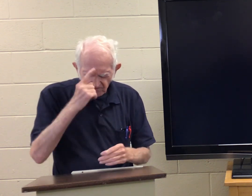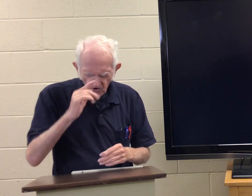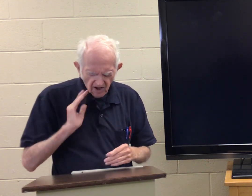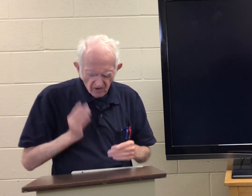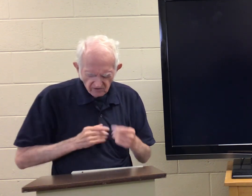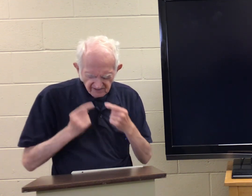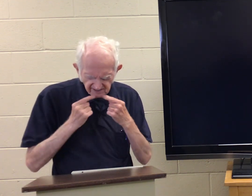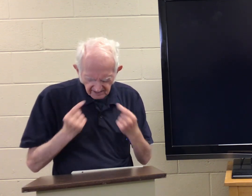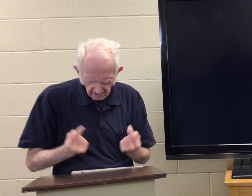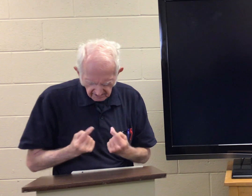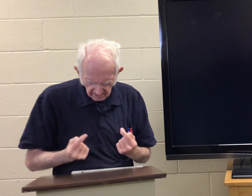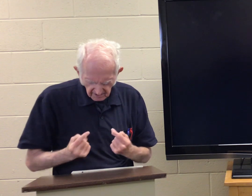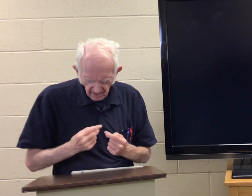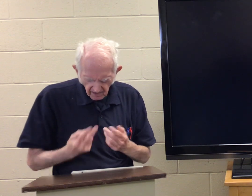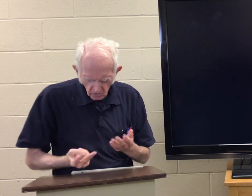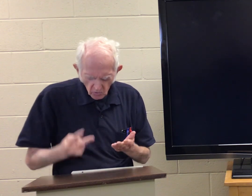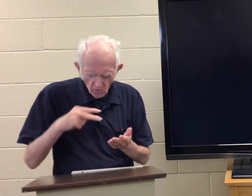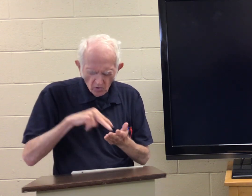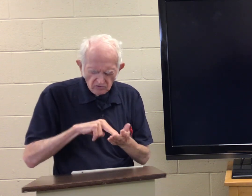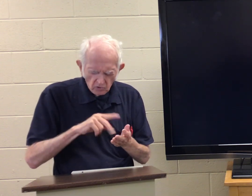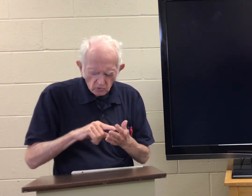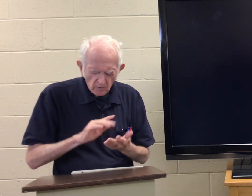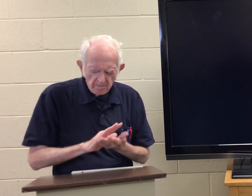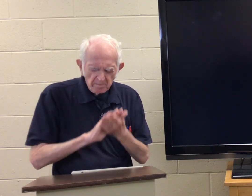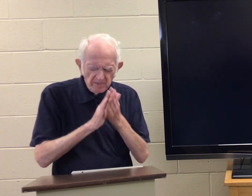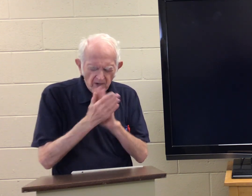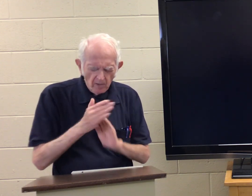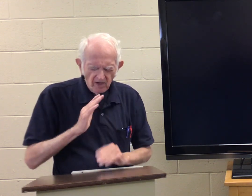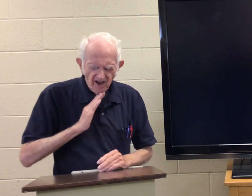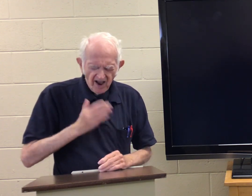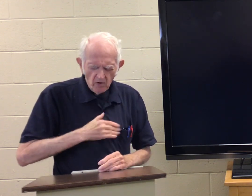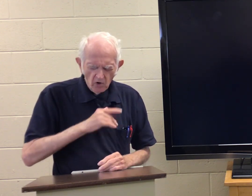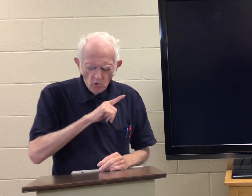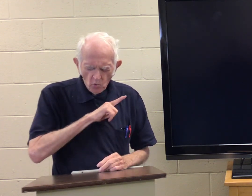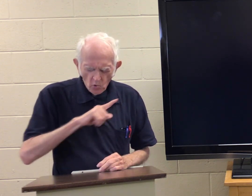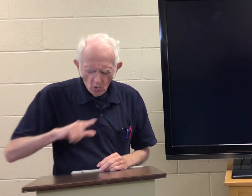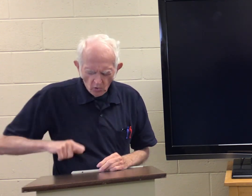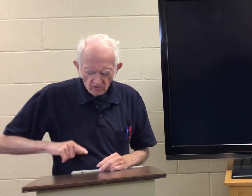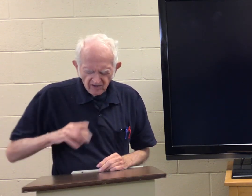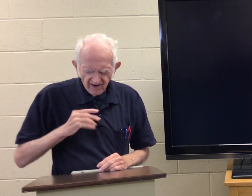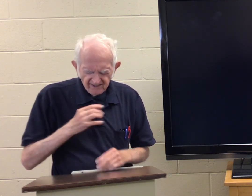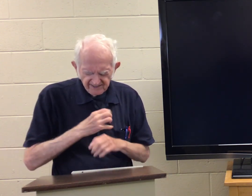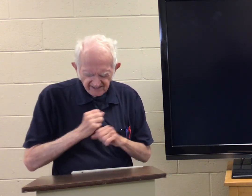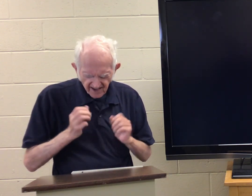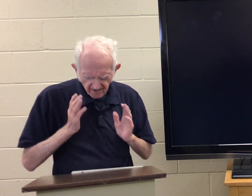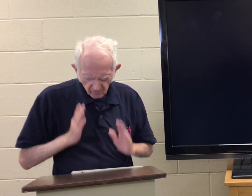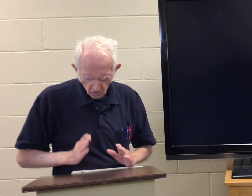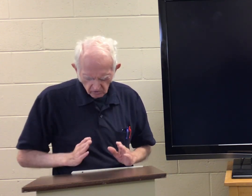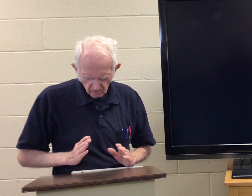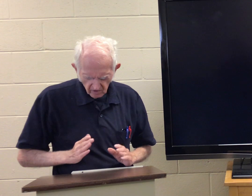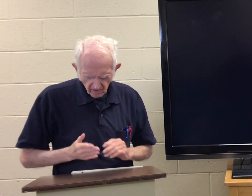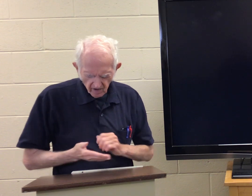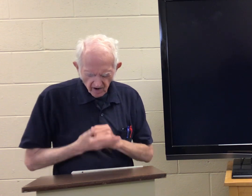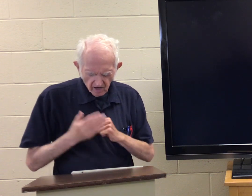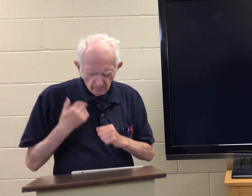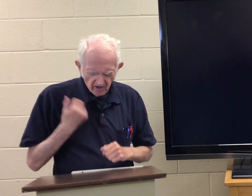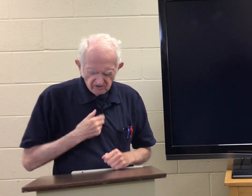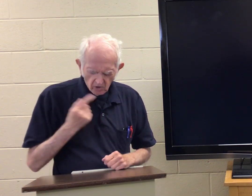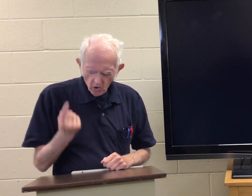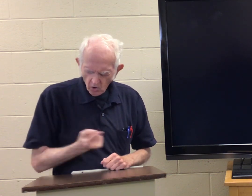died for our sins and rose to become our Lord and Savior. Help